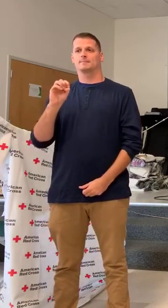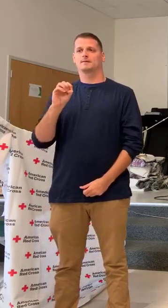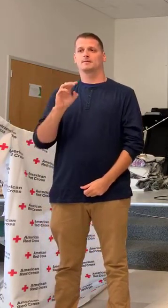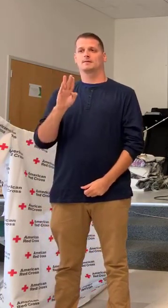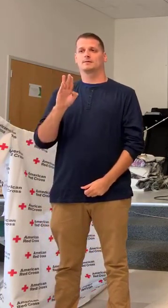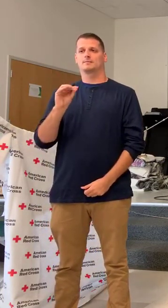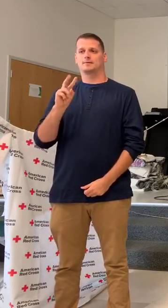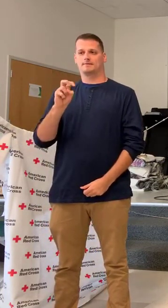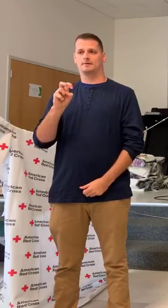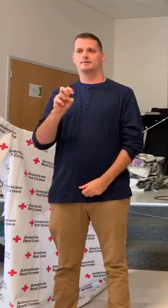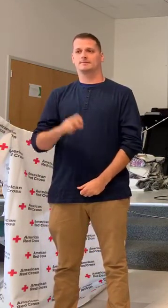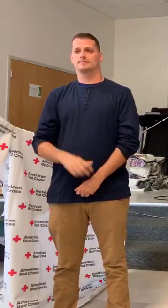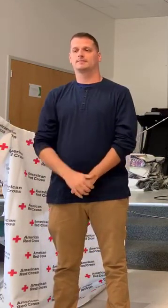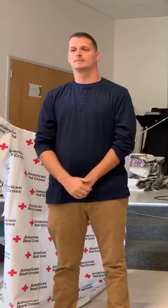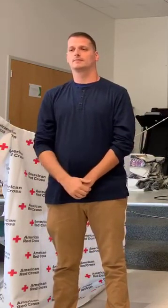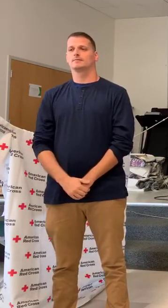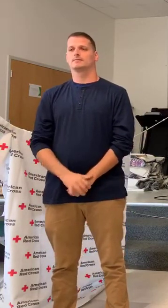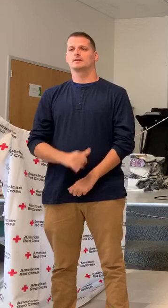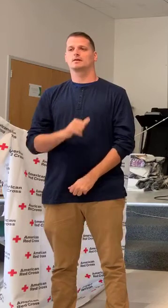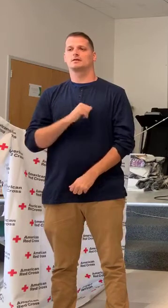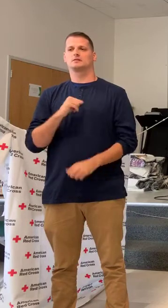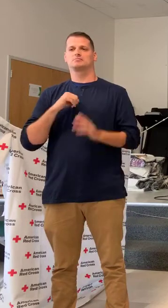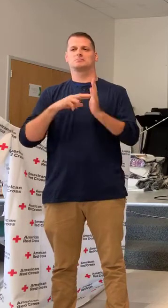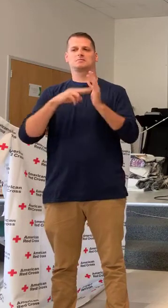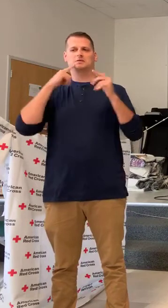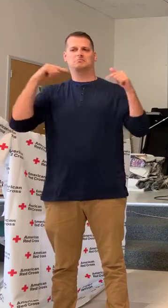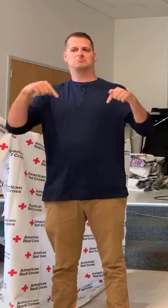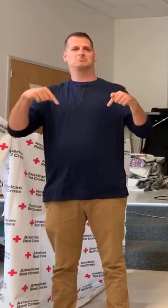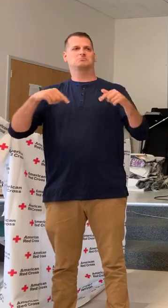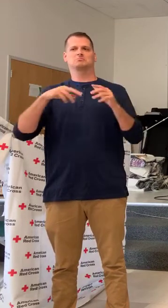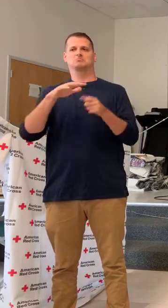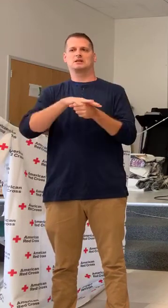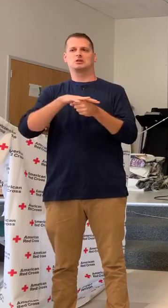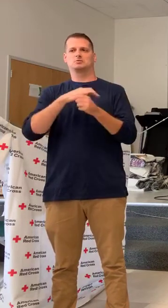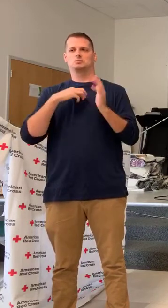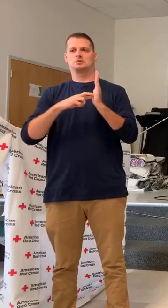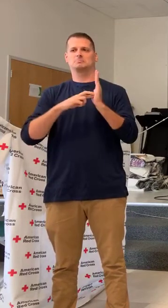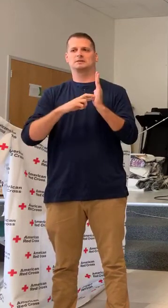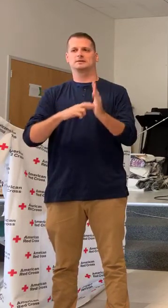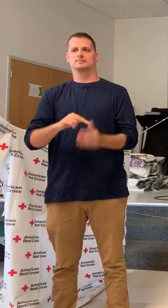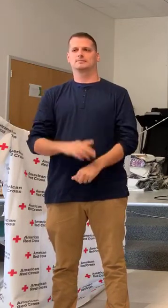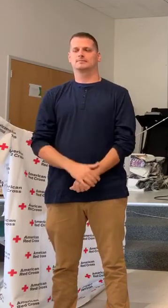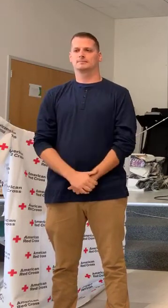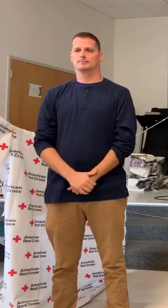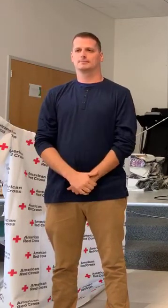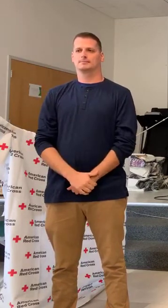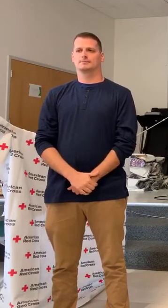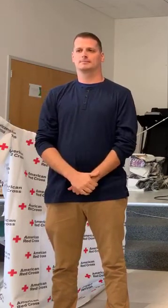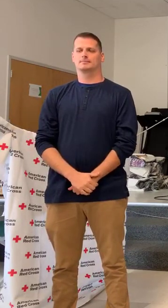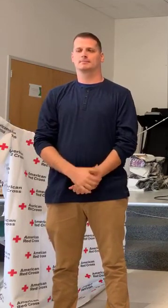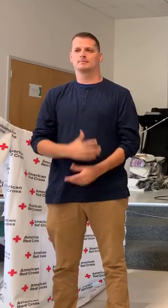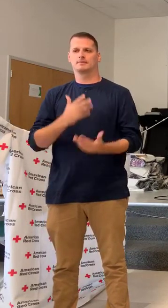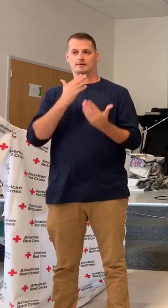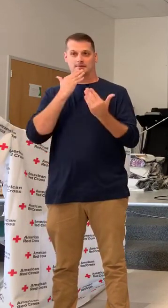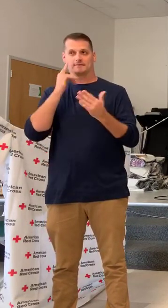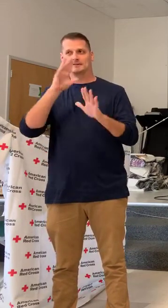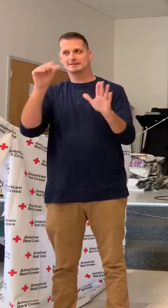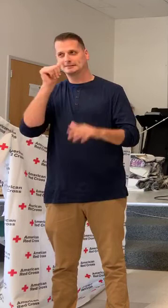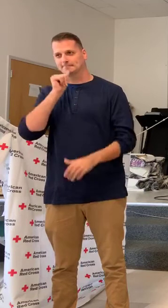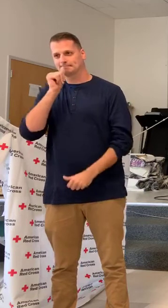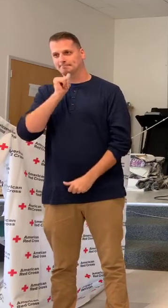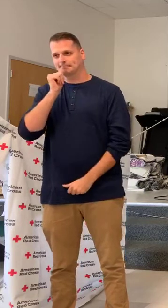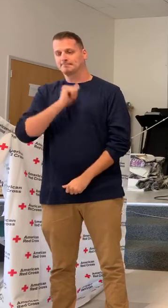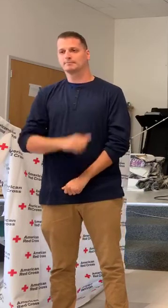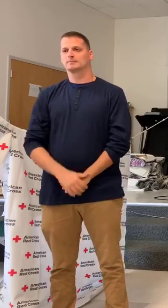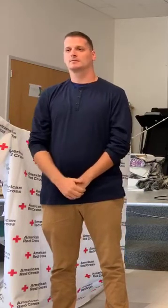bit of what was said before and add a couple of my own comments. First of all, thank you everyone for your patience. I know a lot of you